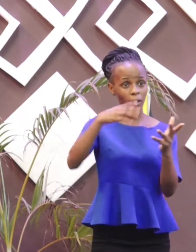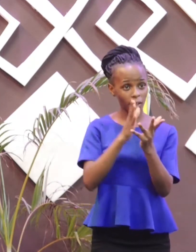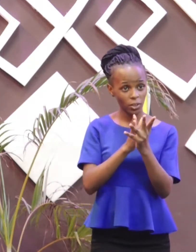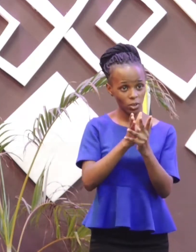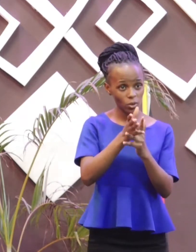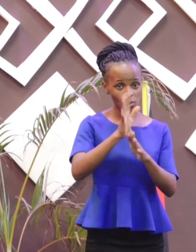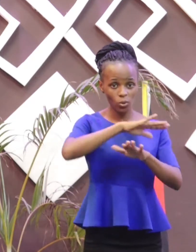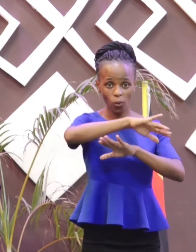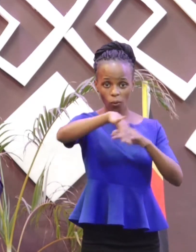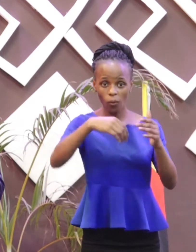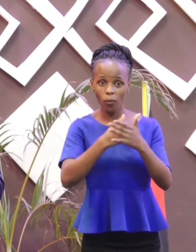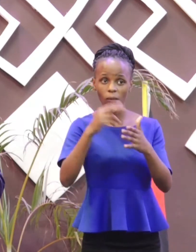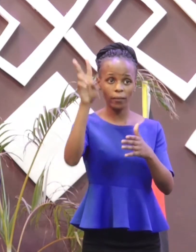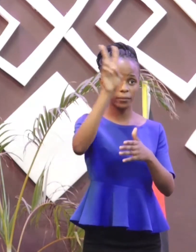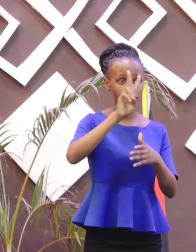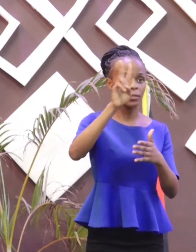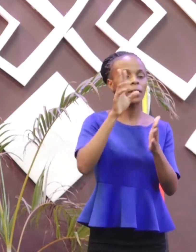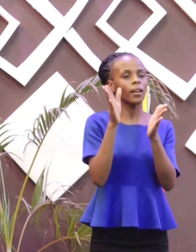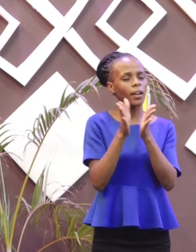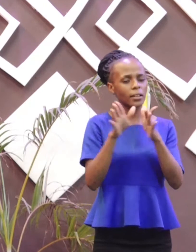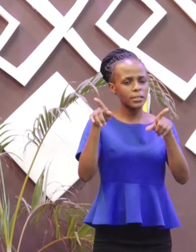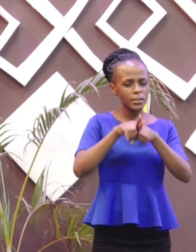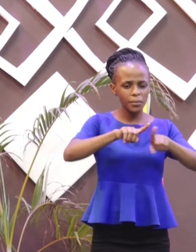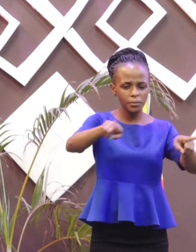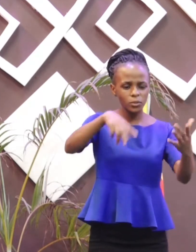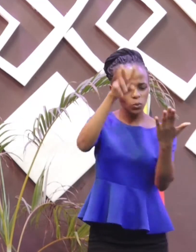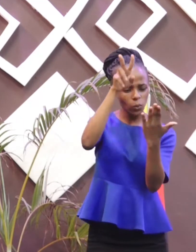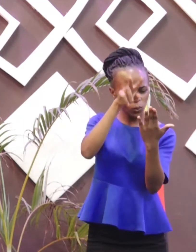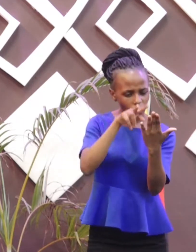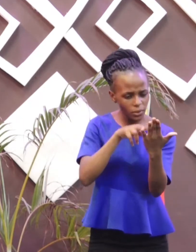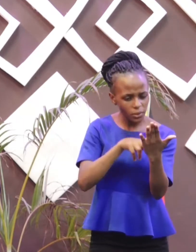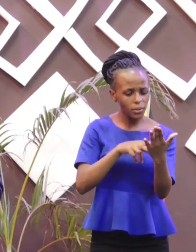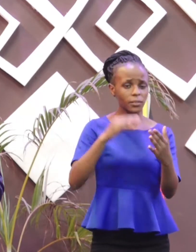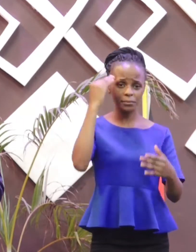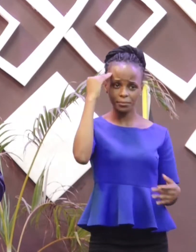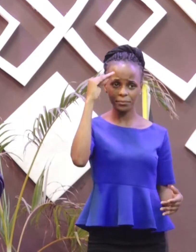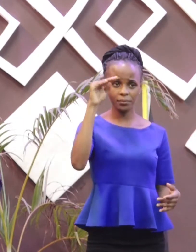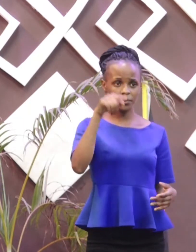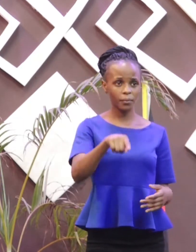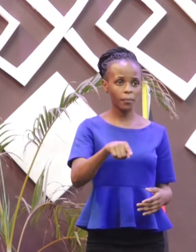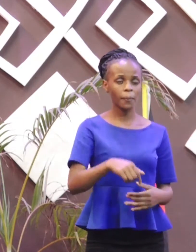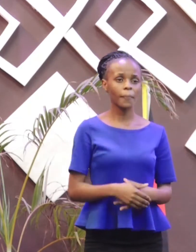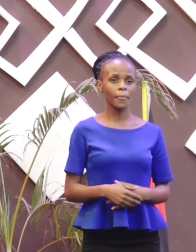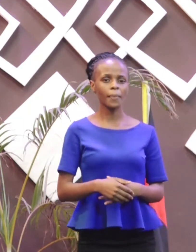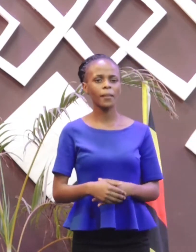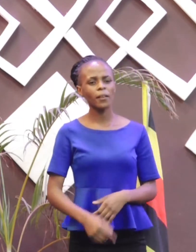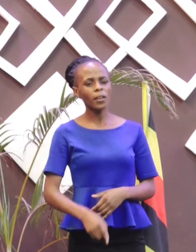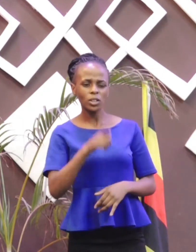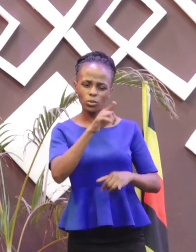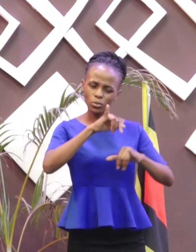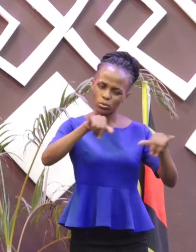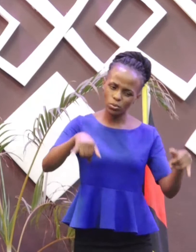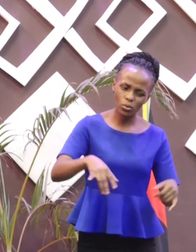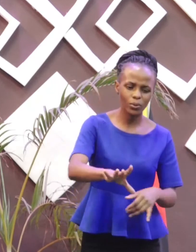lines tuyita munyiriri zino and as we read this text era bwe tuba tuzisoma You make sure you